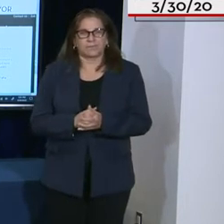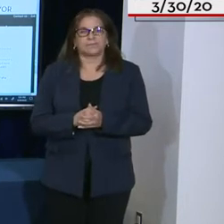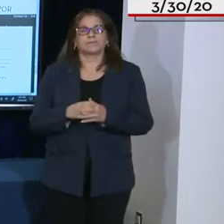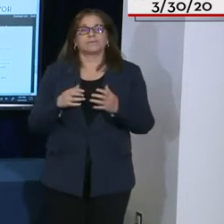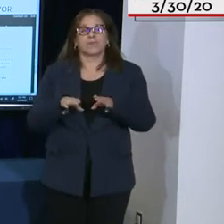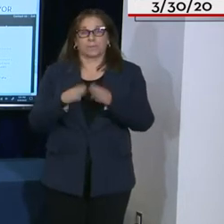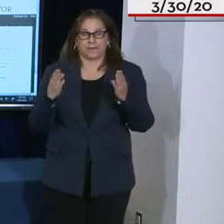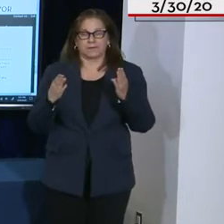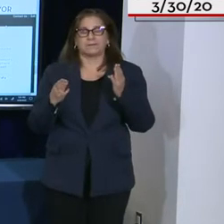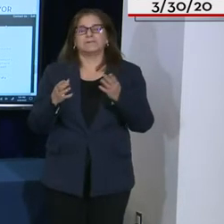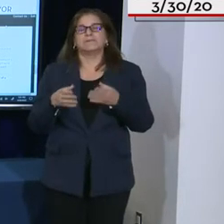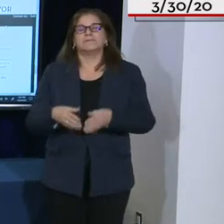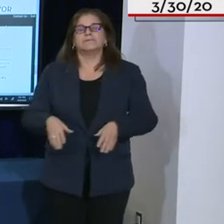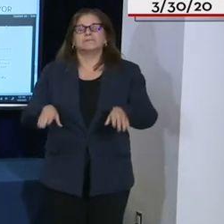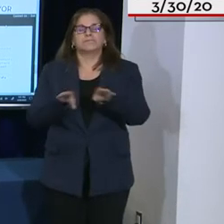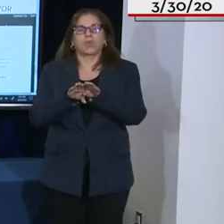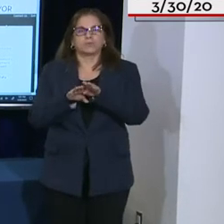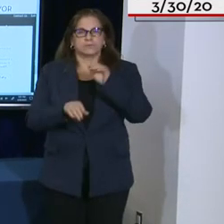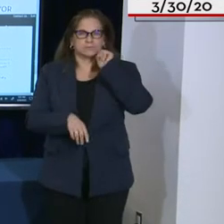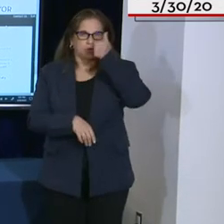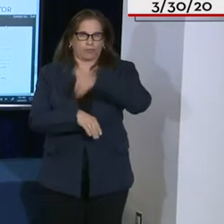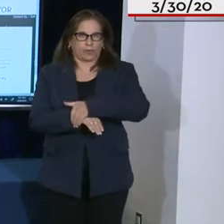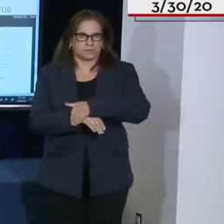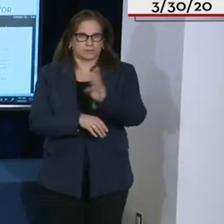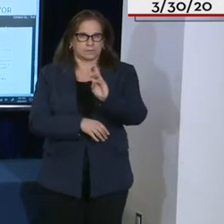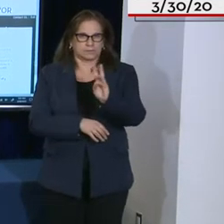is information if you go to our